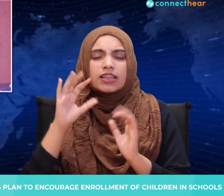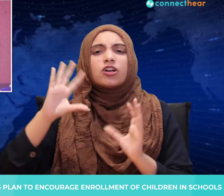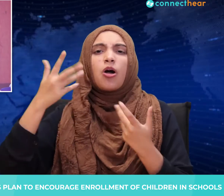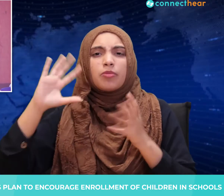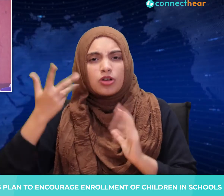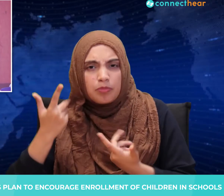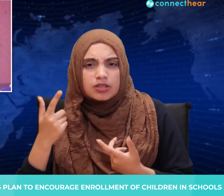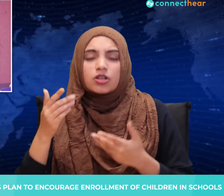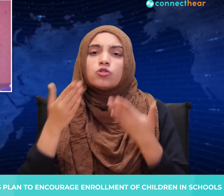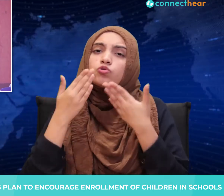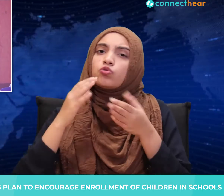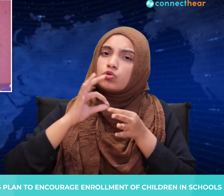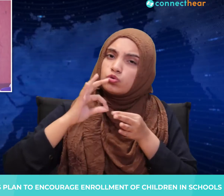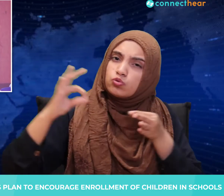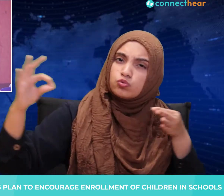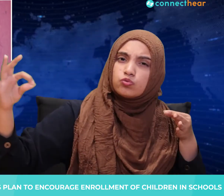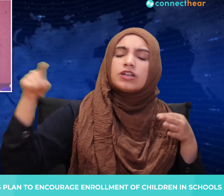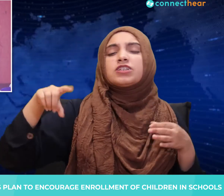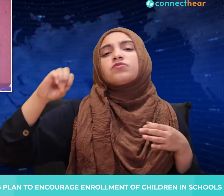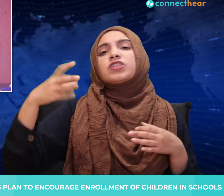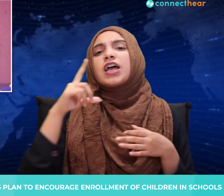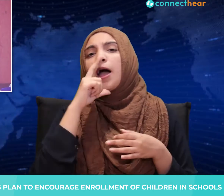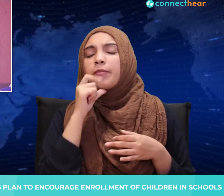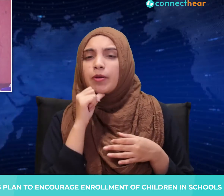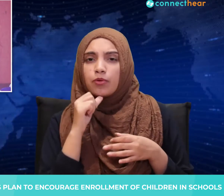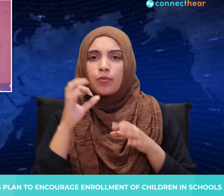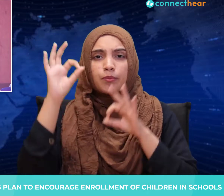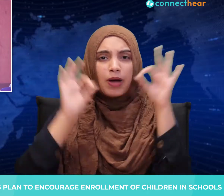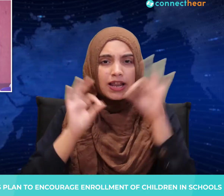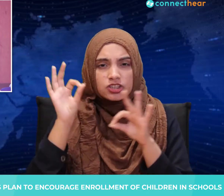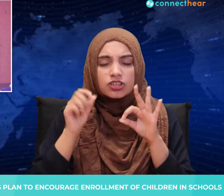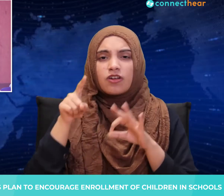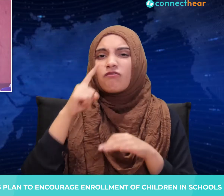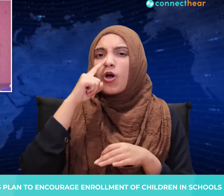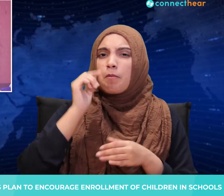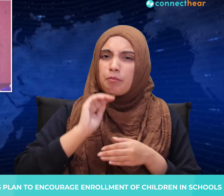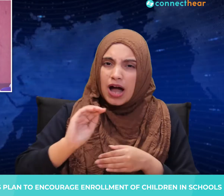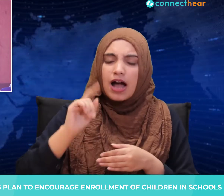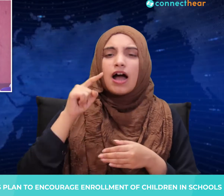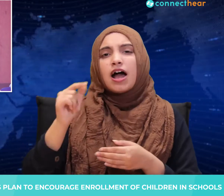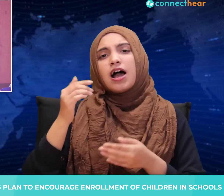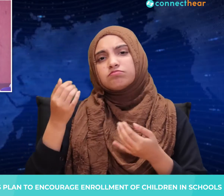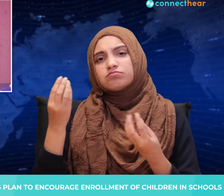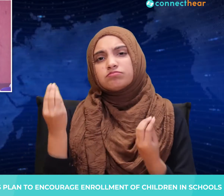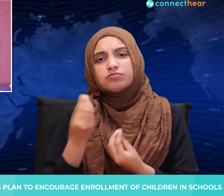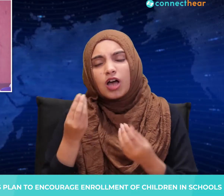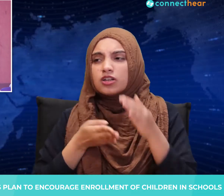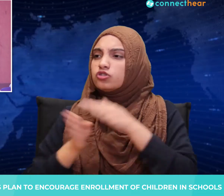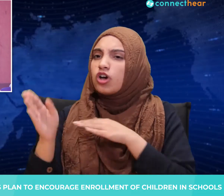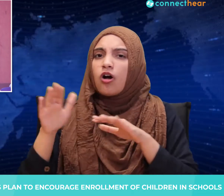far away and parents were worried for the safety of their daughters.